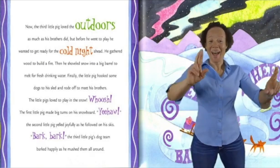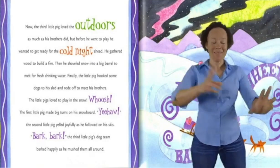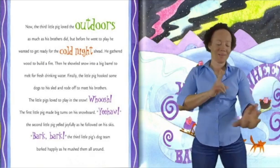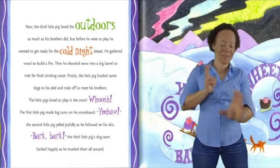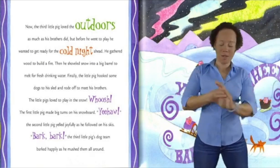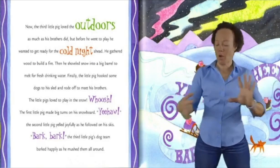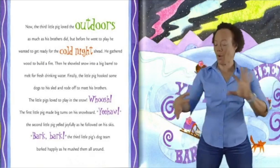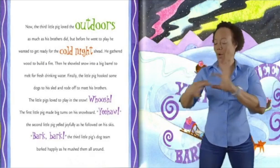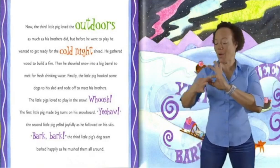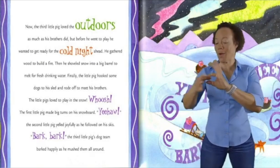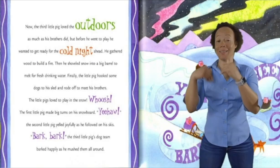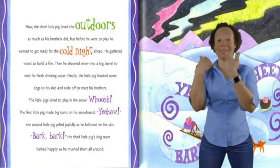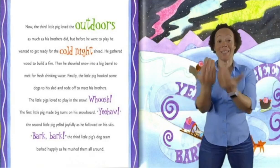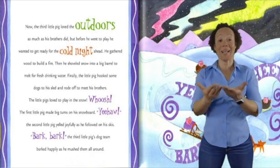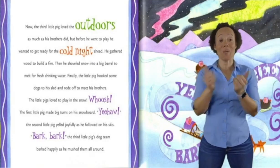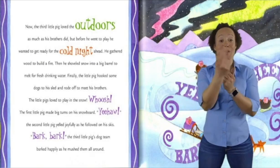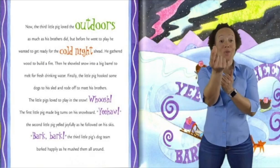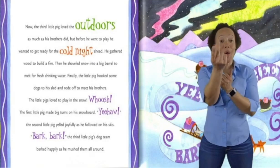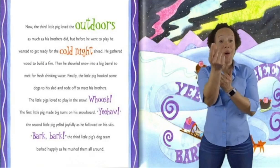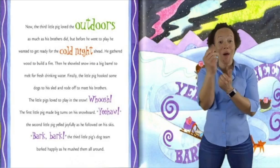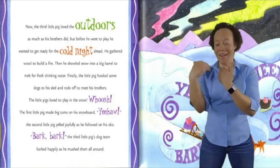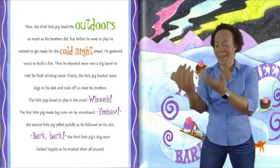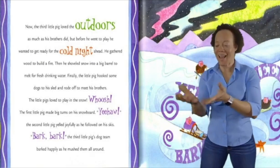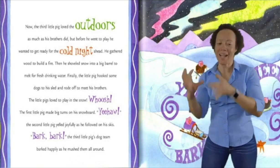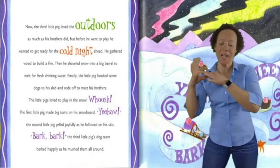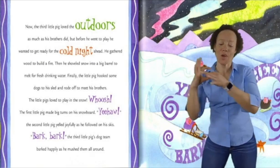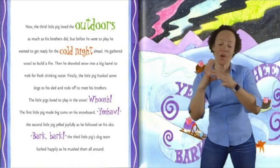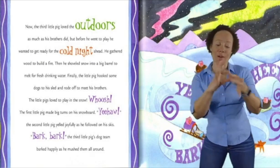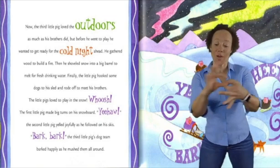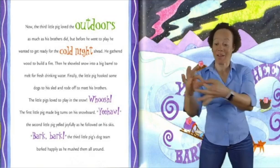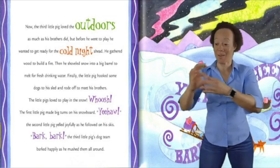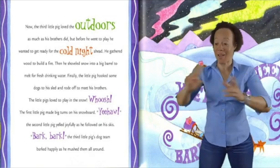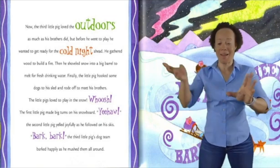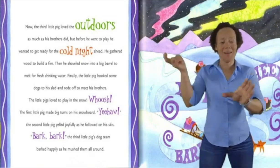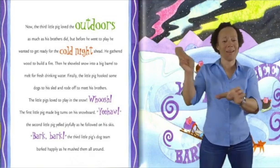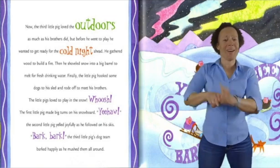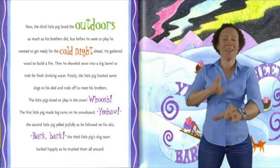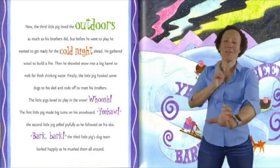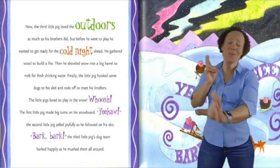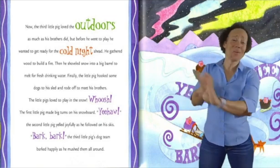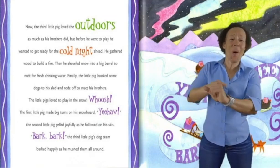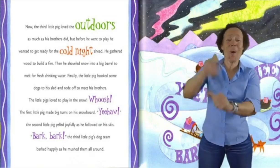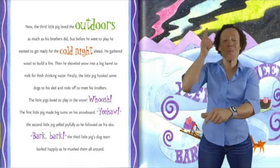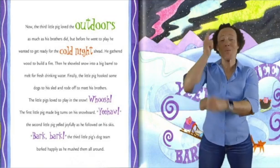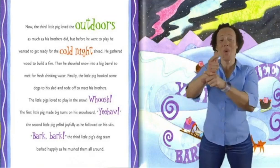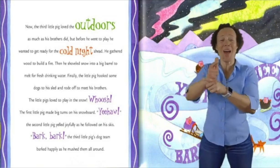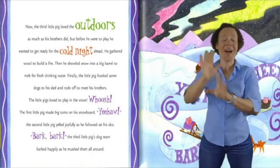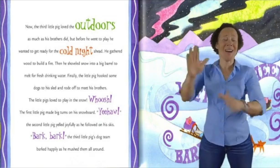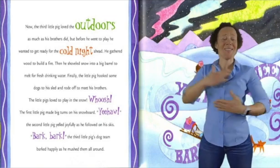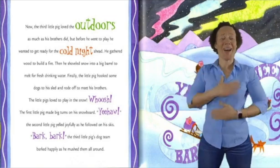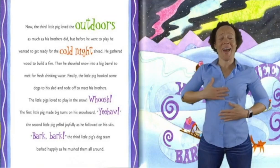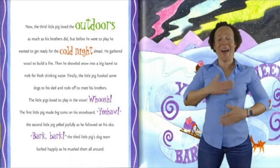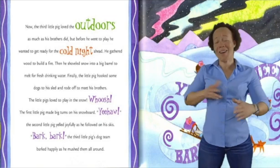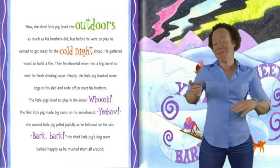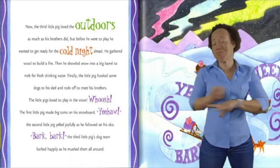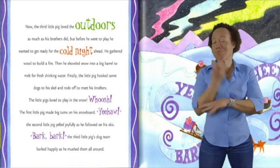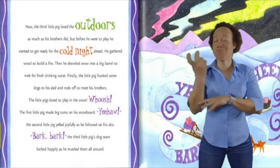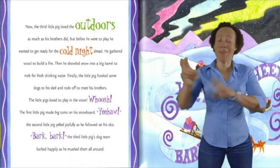The little pigs loved to play in the snow. Whoosh! The first little pig made big turns on his